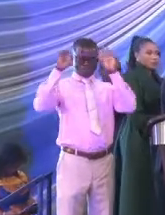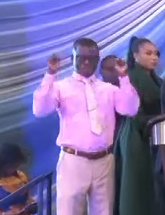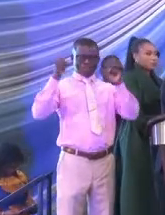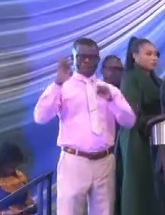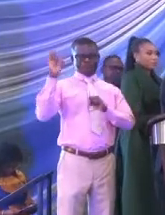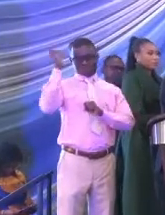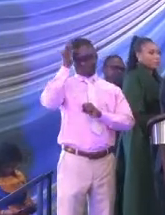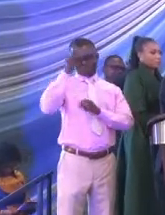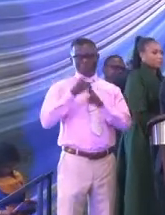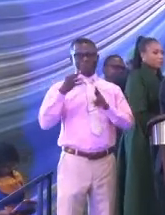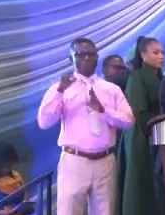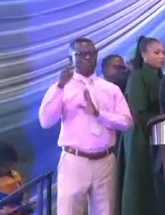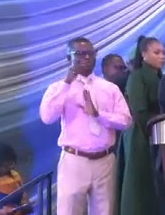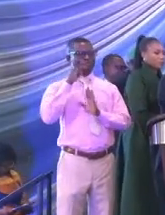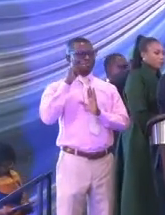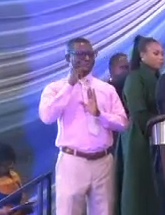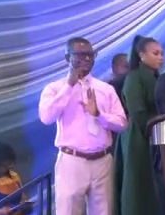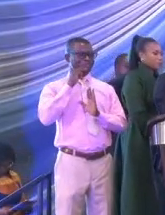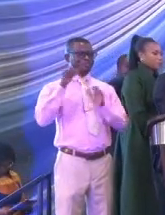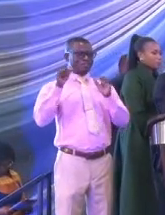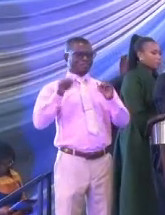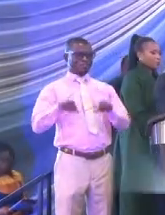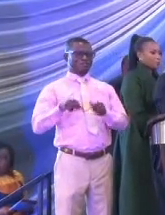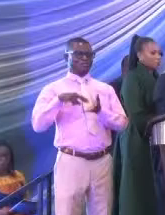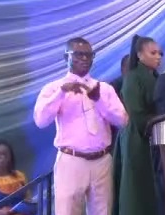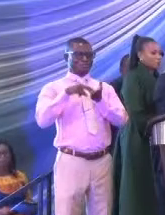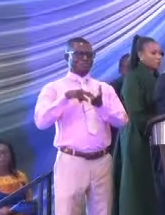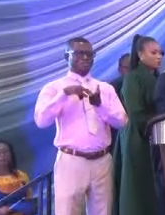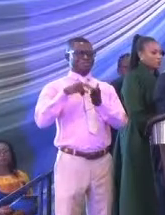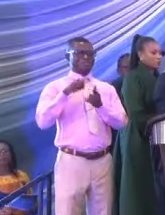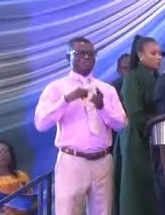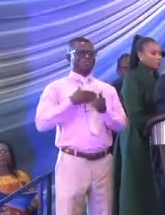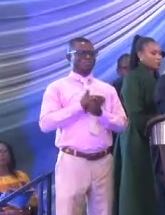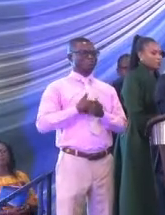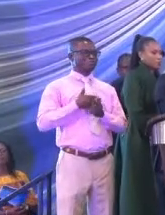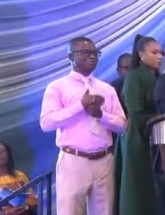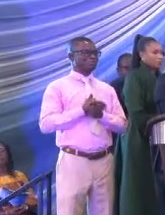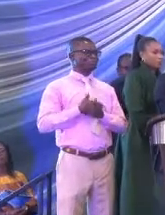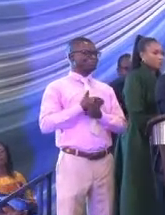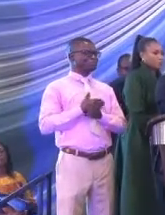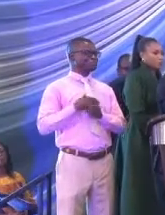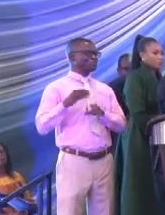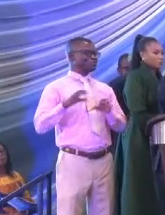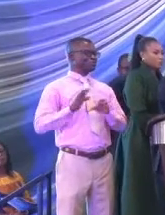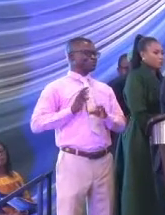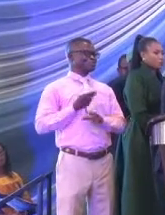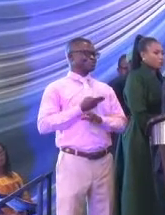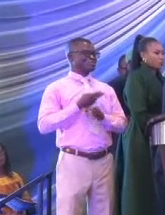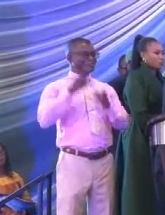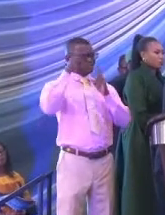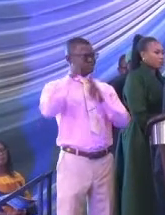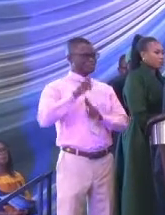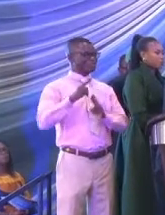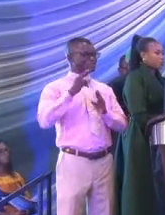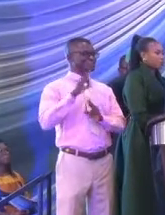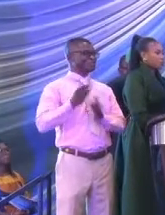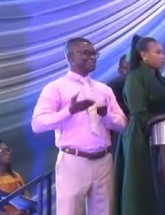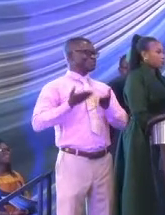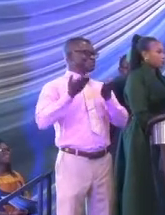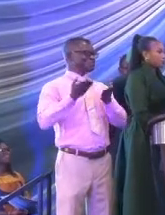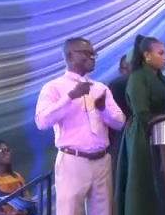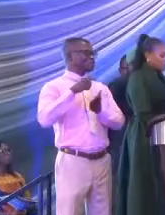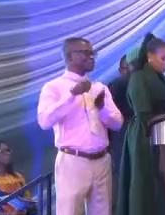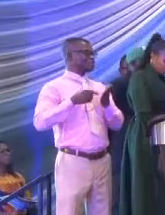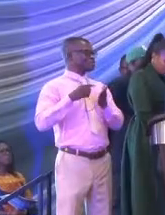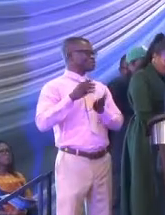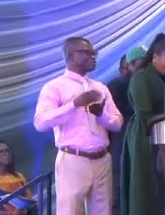Republic of Nigeria, ably represented, to please do us the honor of presenting this